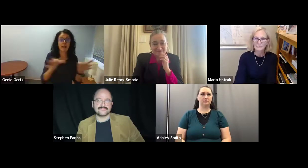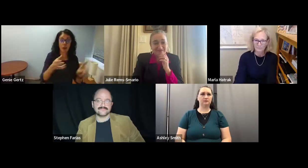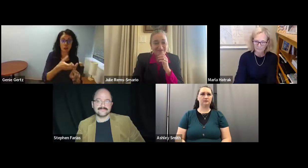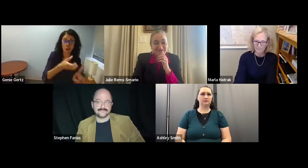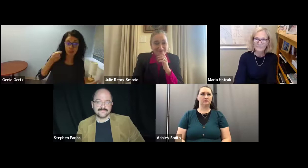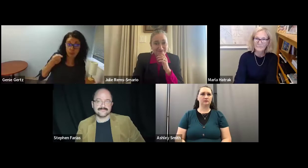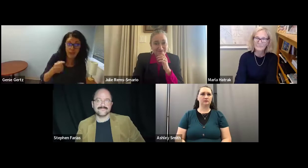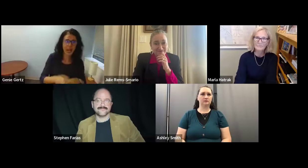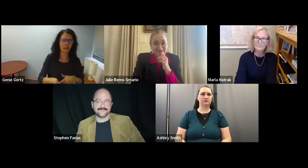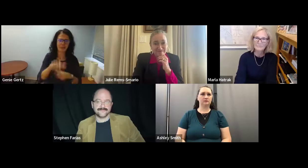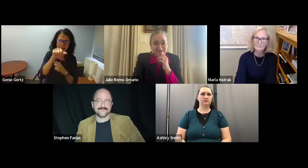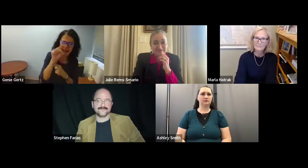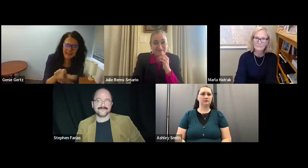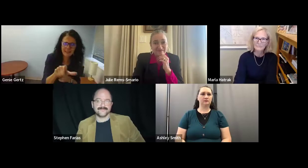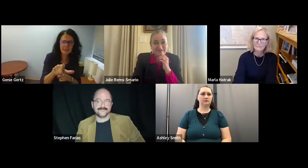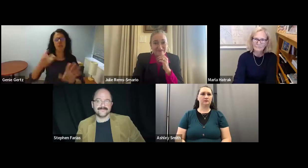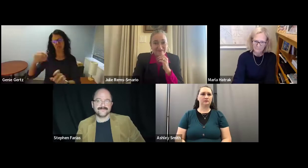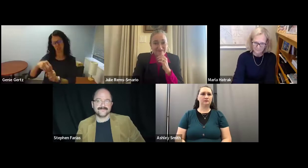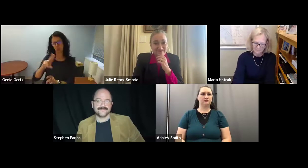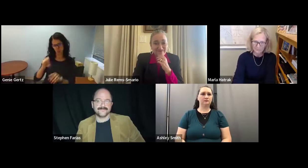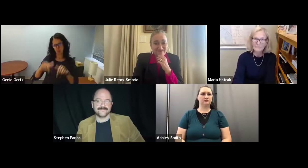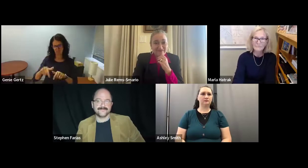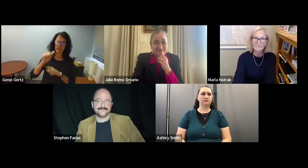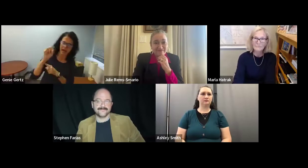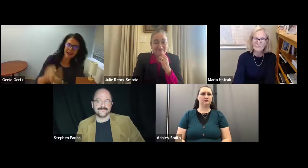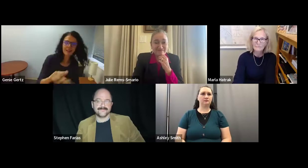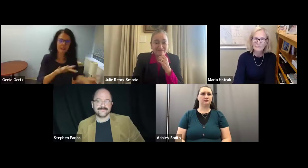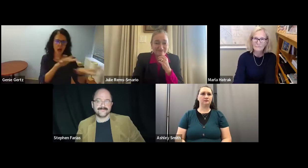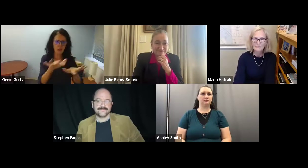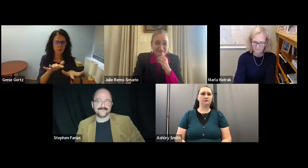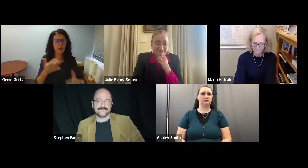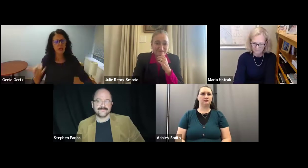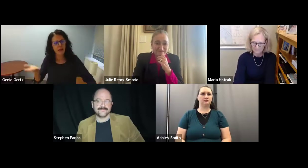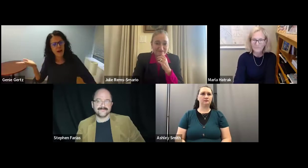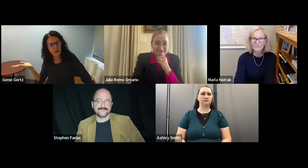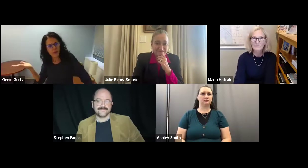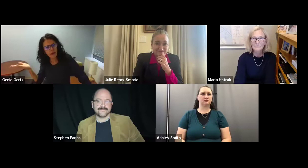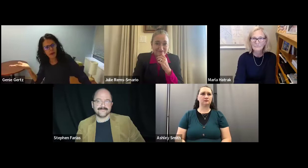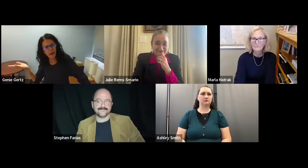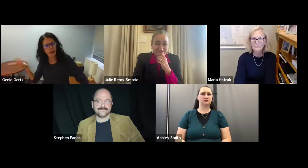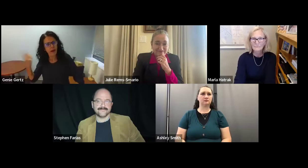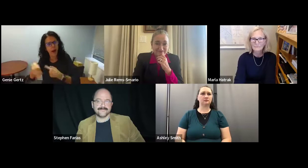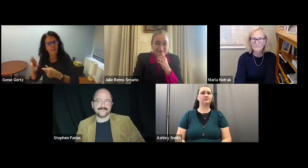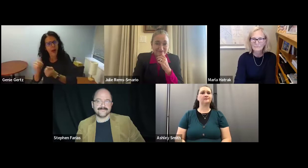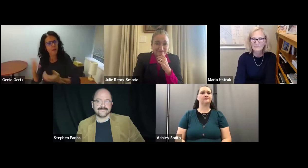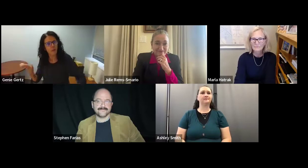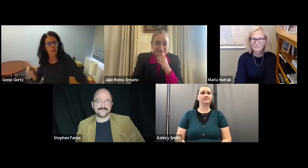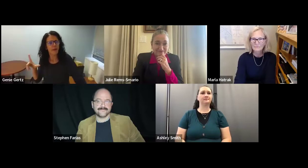this. We have to look at language acquisition, language deprivation, ASL, the whole thing. And what's happening over here